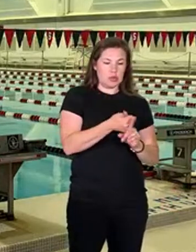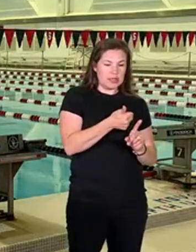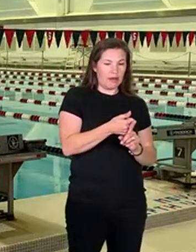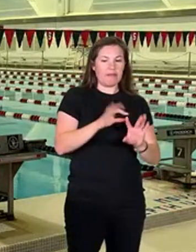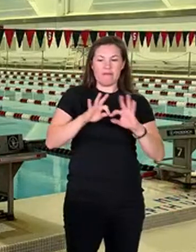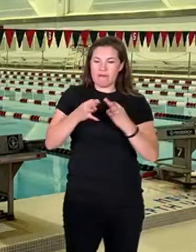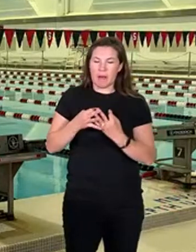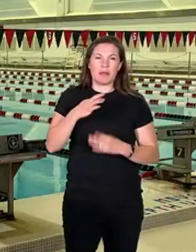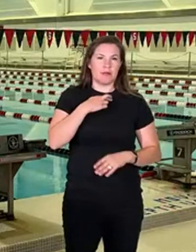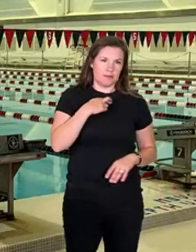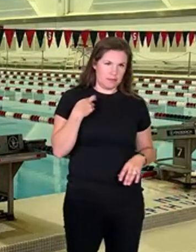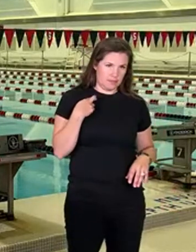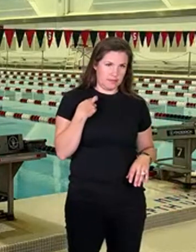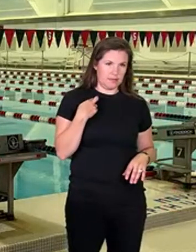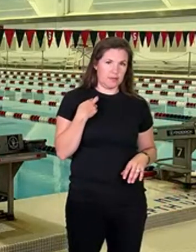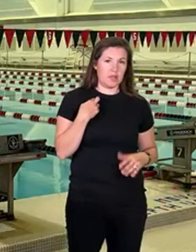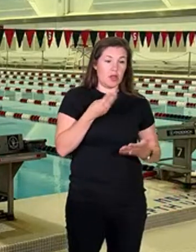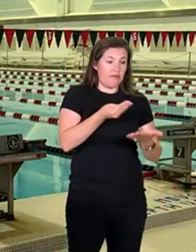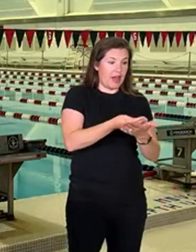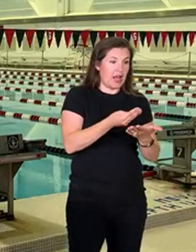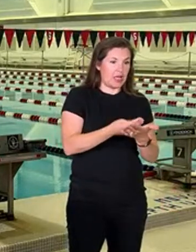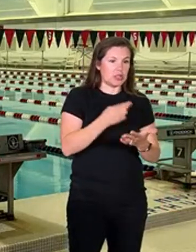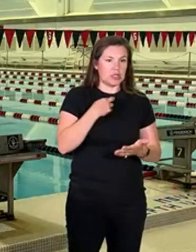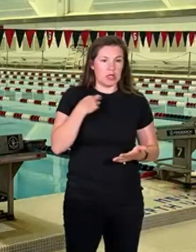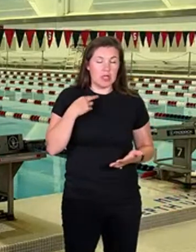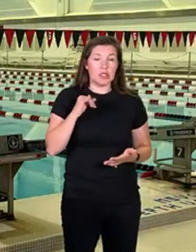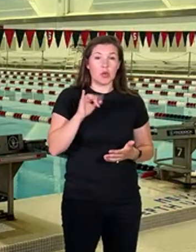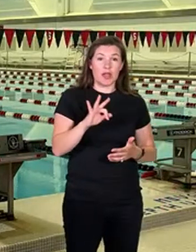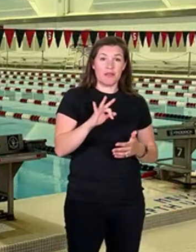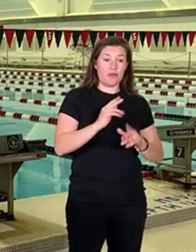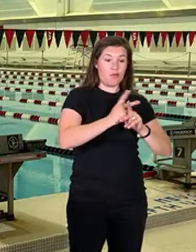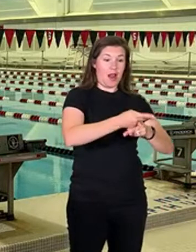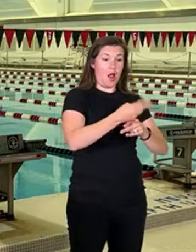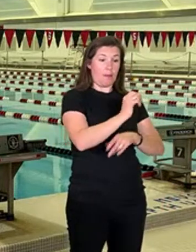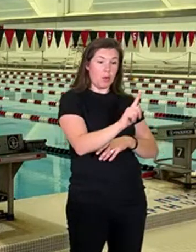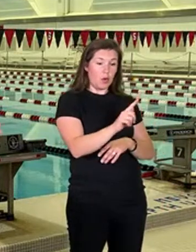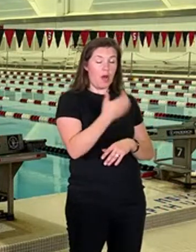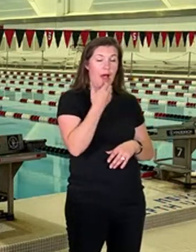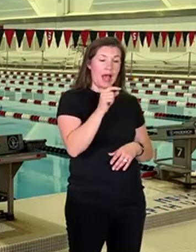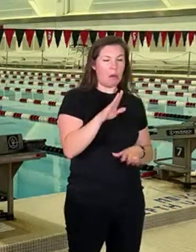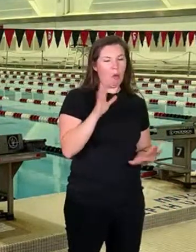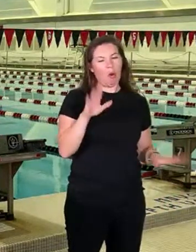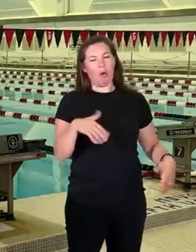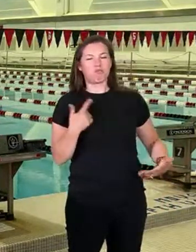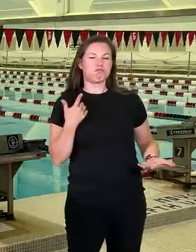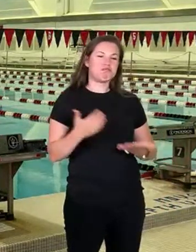your family at risk financially if you rent out a pool, a hot tub, thinking I'm going to